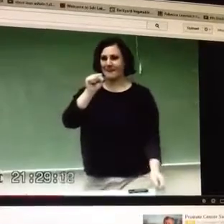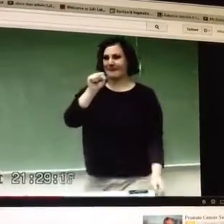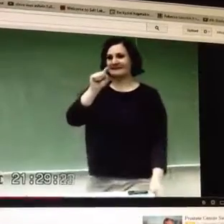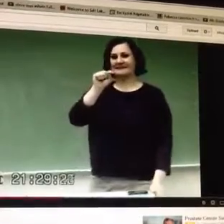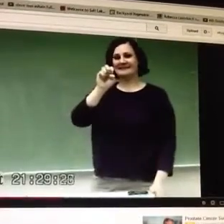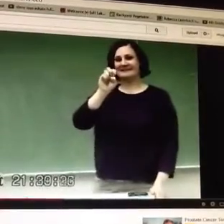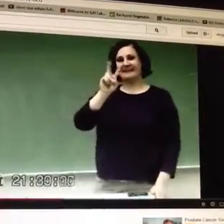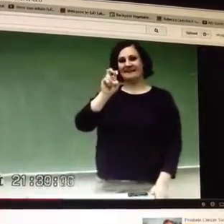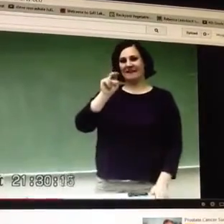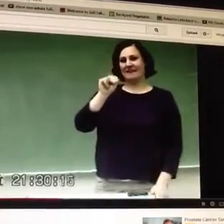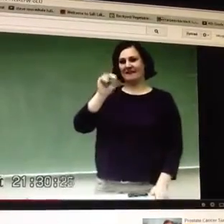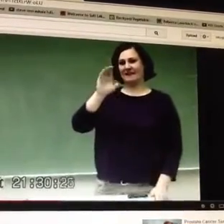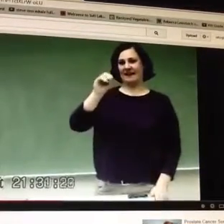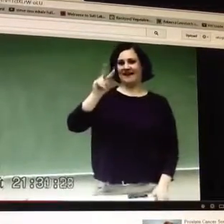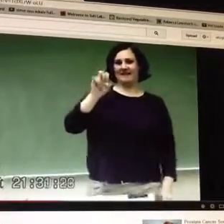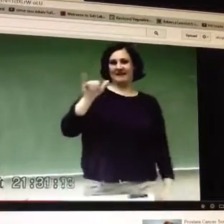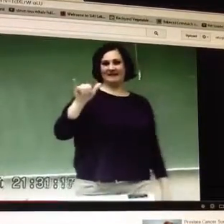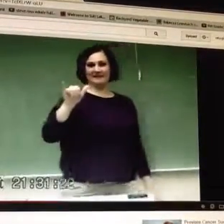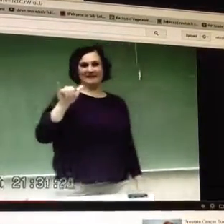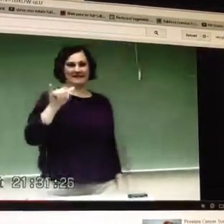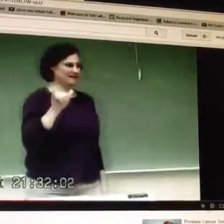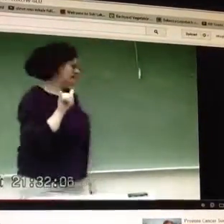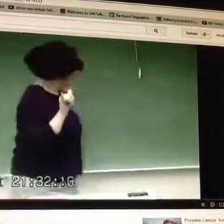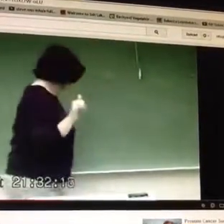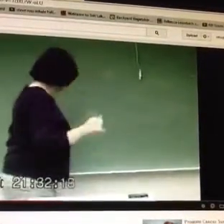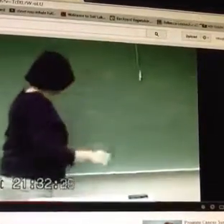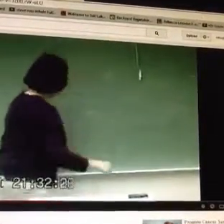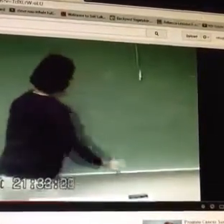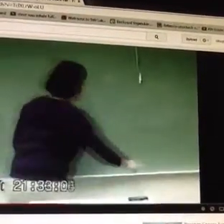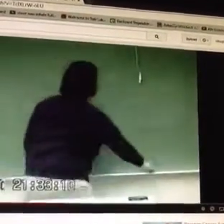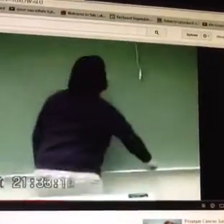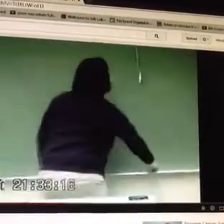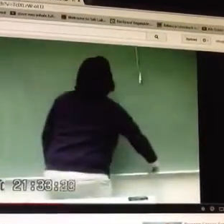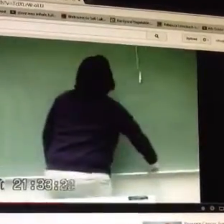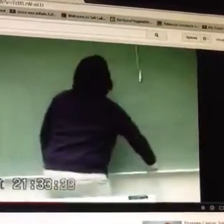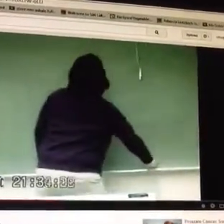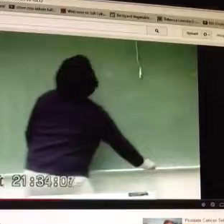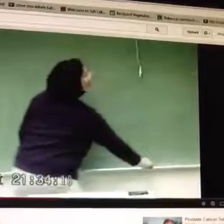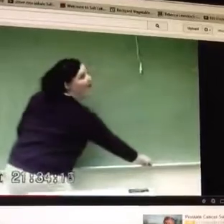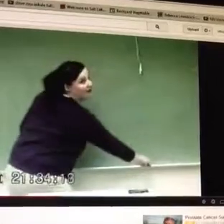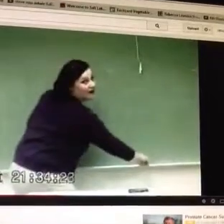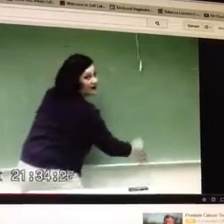section deals with that. You know the guy named Stephen Covey?